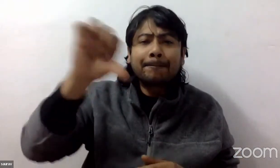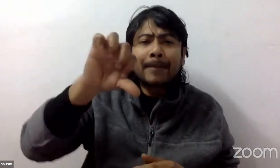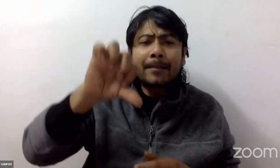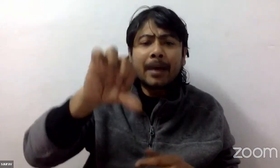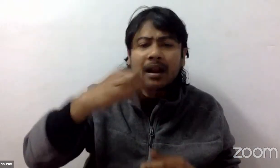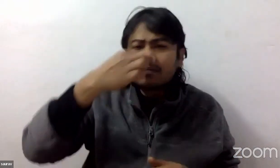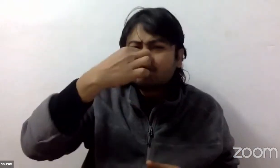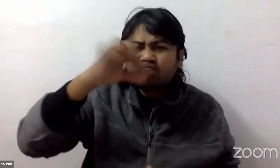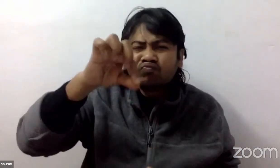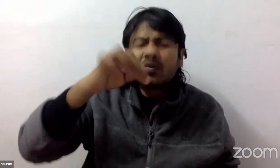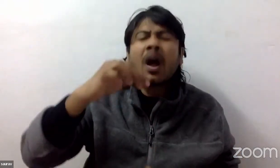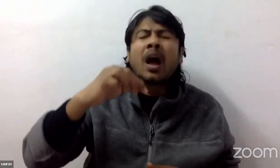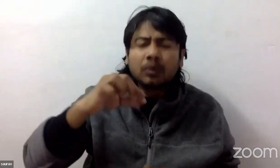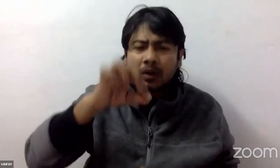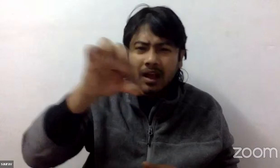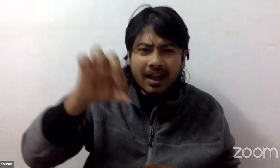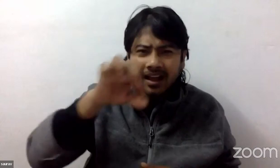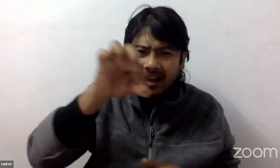and try to use rock salt.